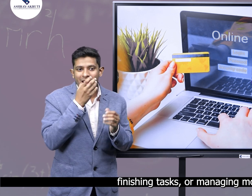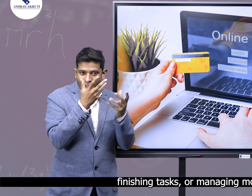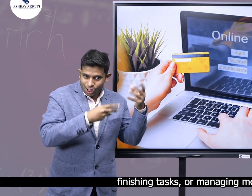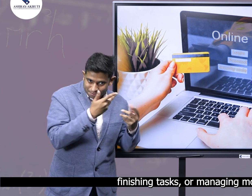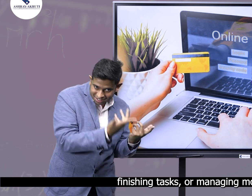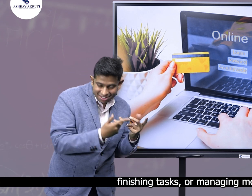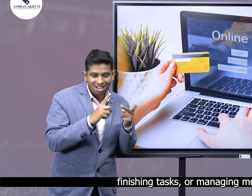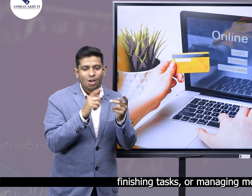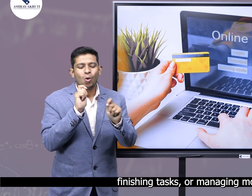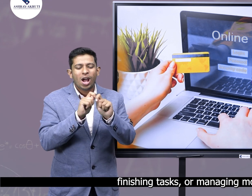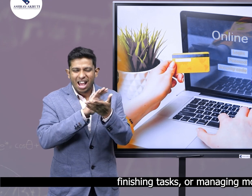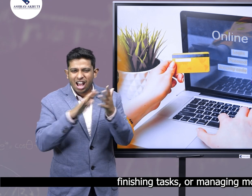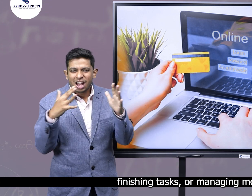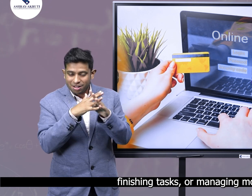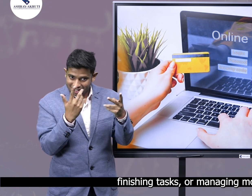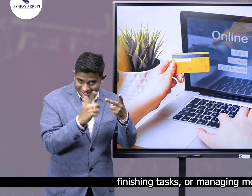or managing money.